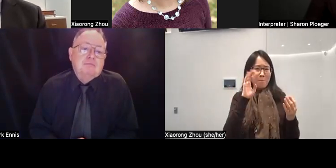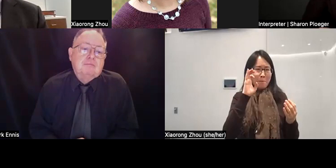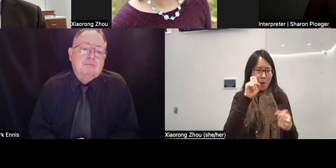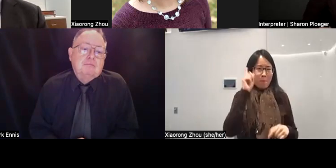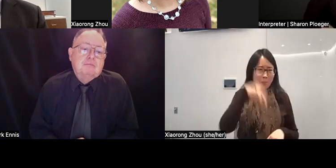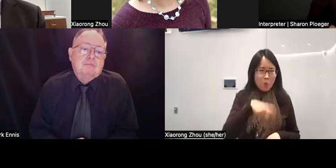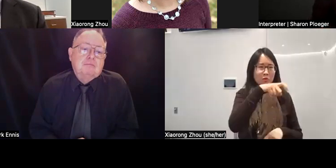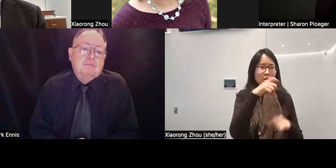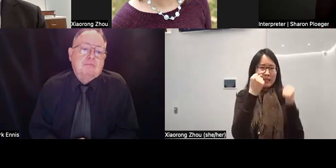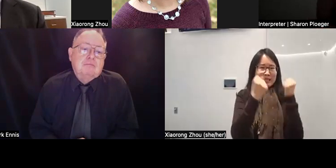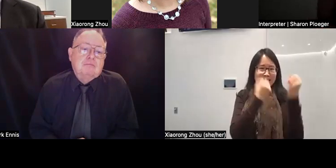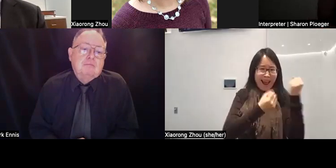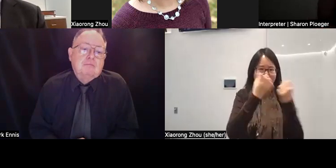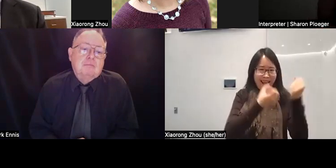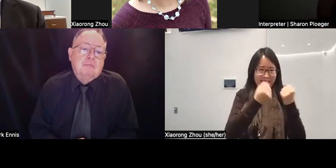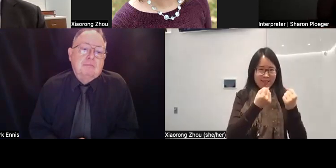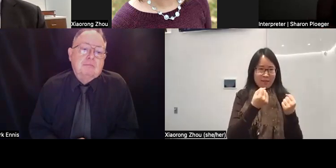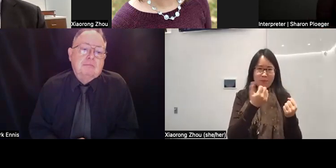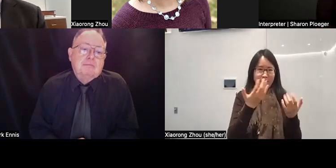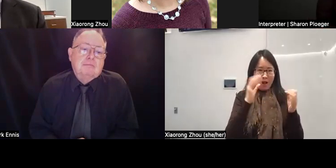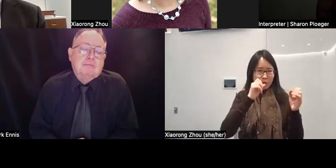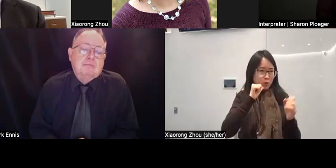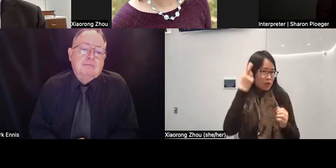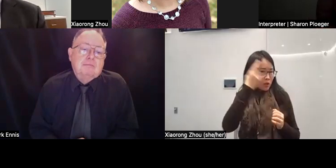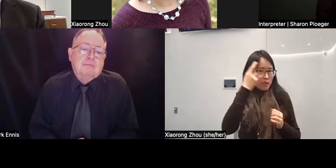I think the situation depends on